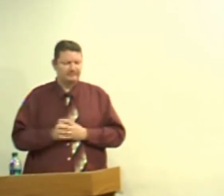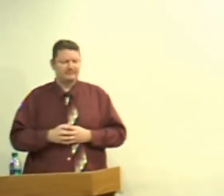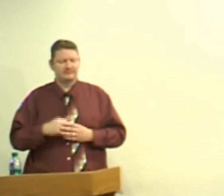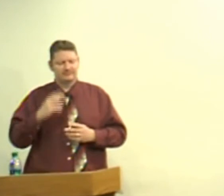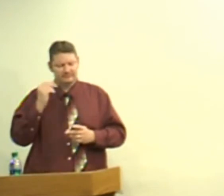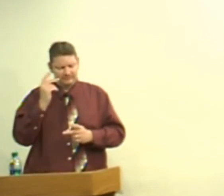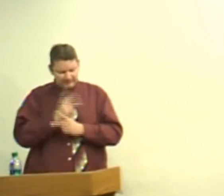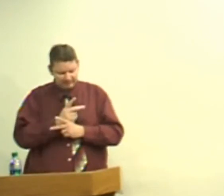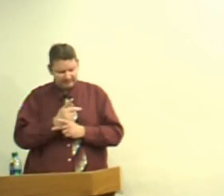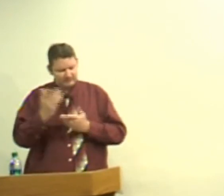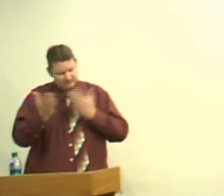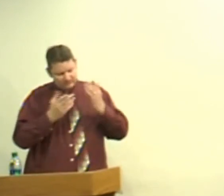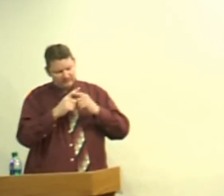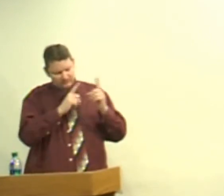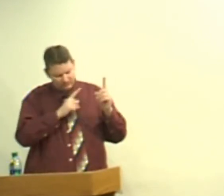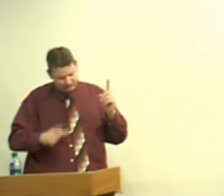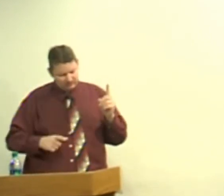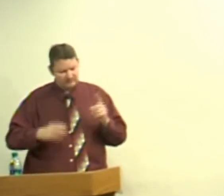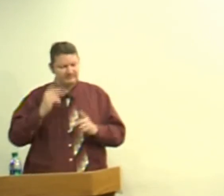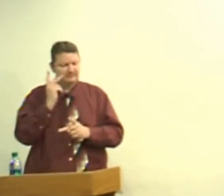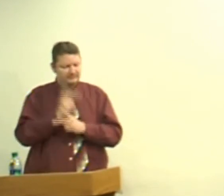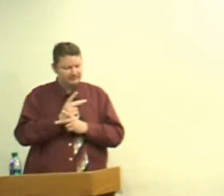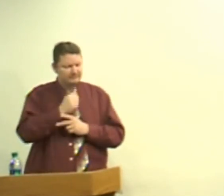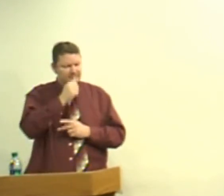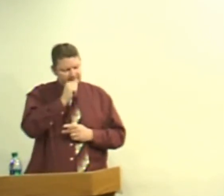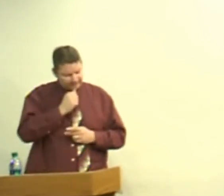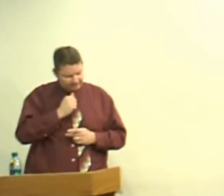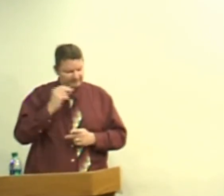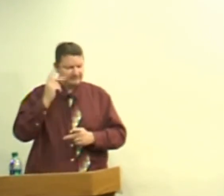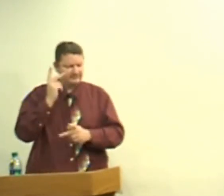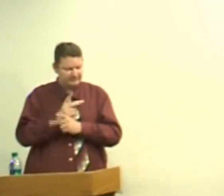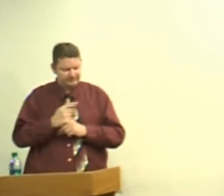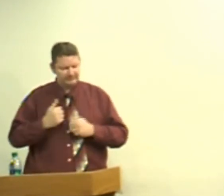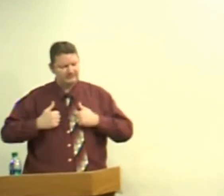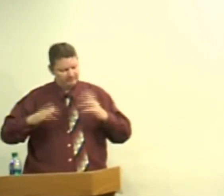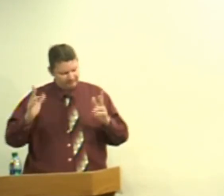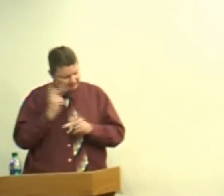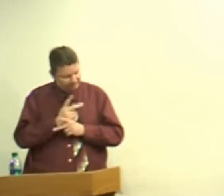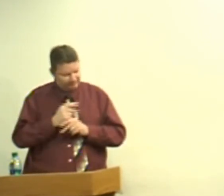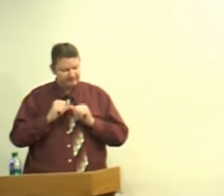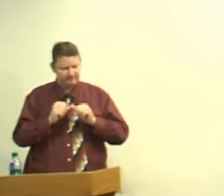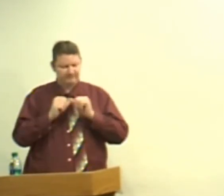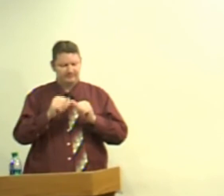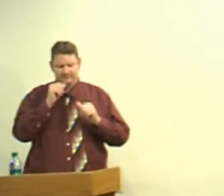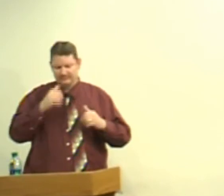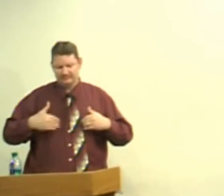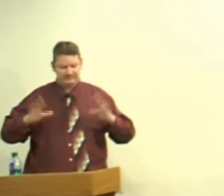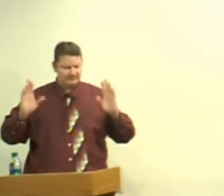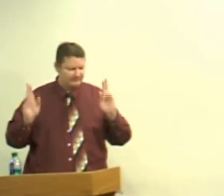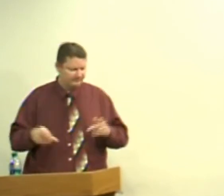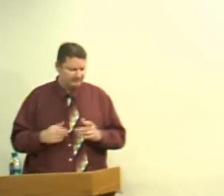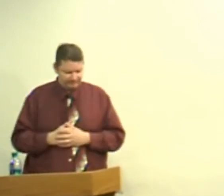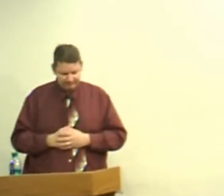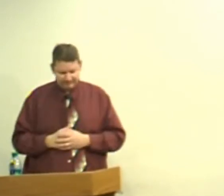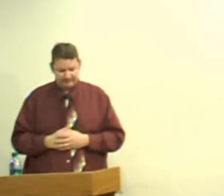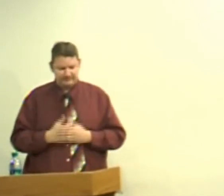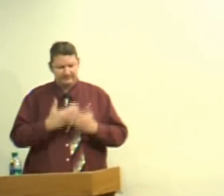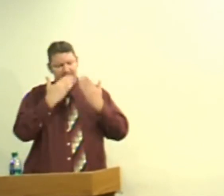and let these blessings, go on through you, let us continue our service, let us continue to be patient, with our sufferings, and whatever